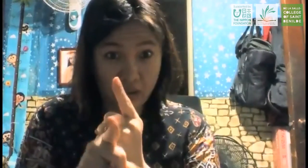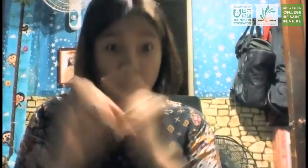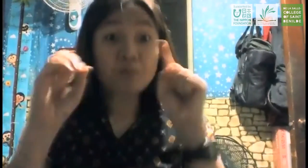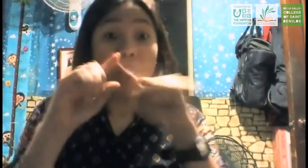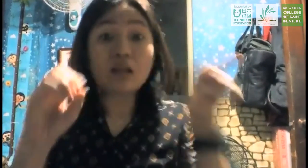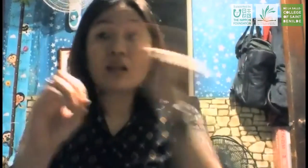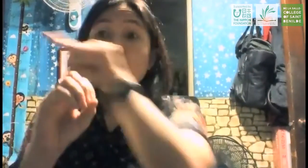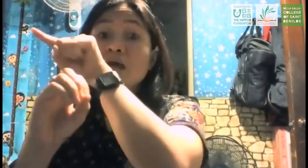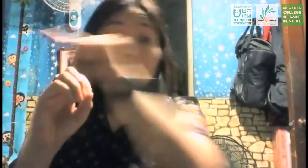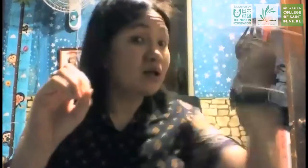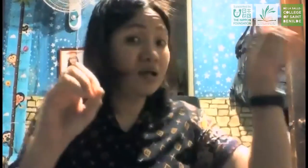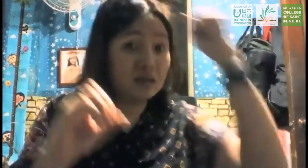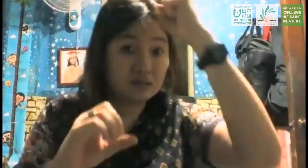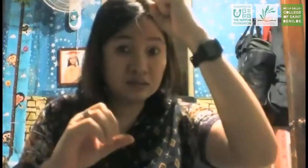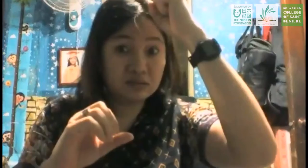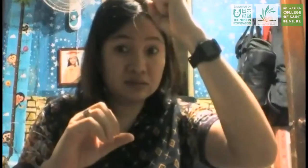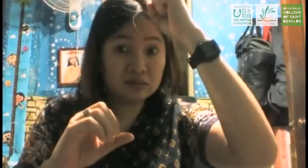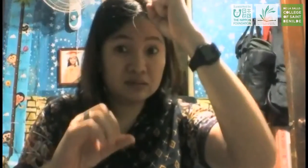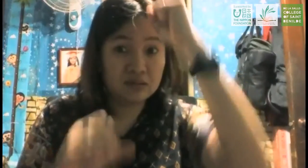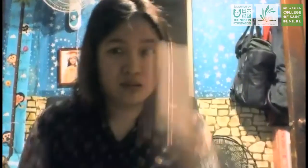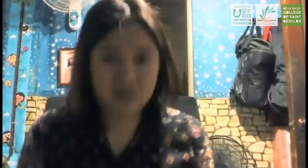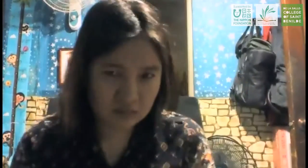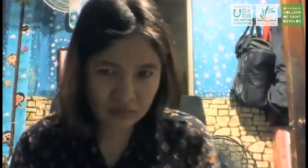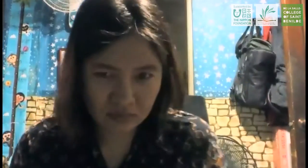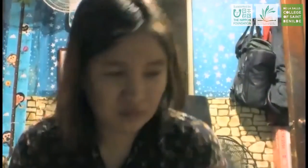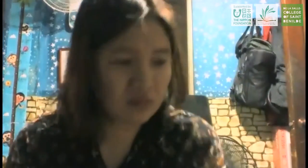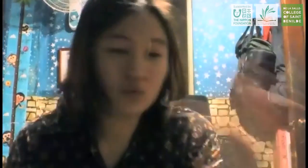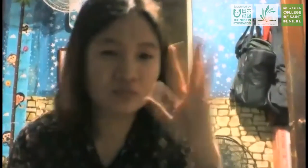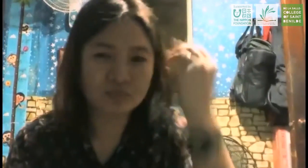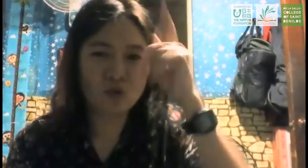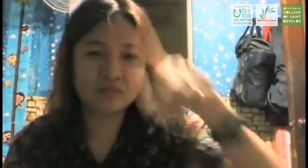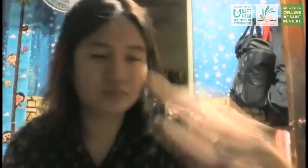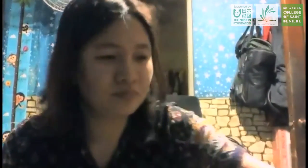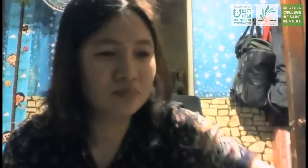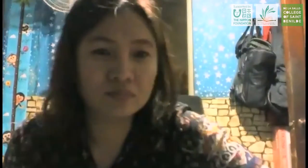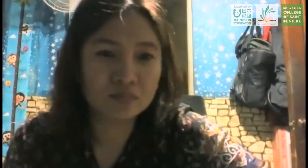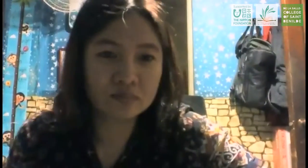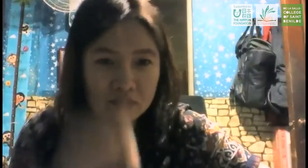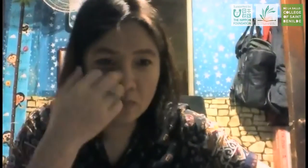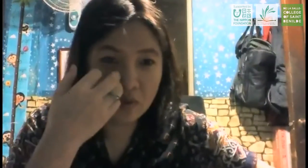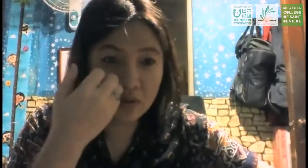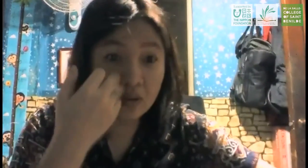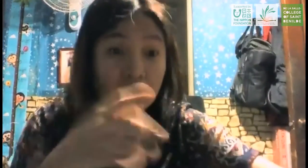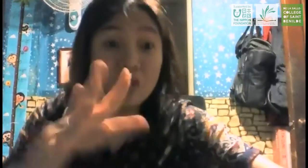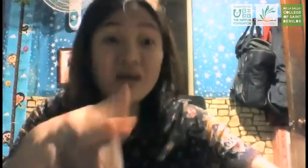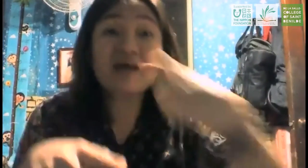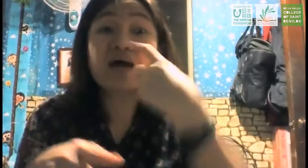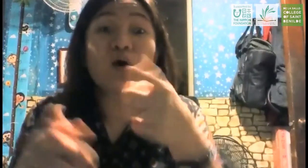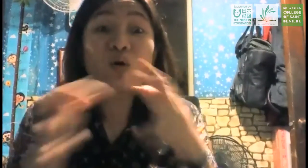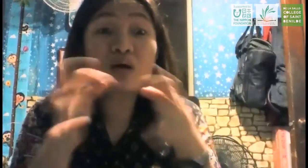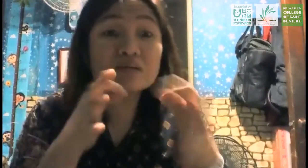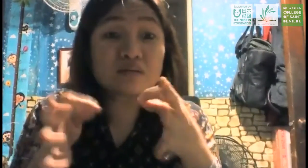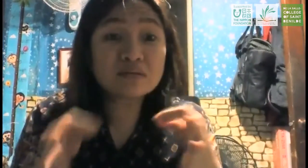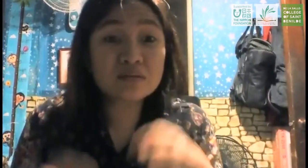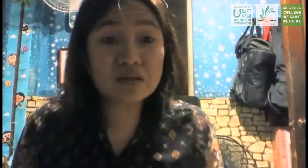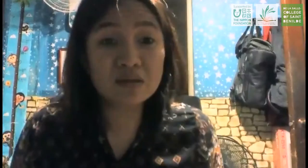if then 4 is a subject and 16 is an object, then